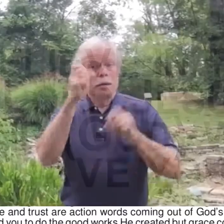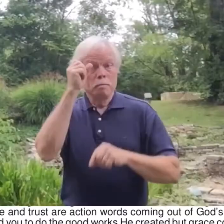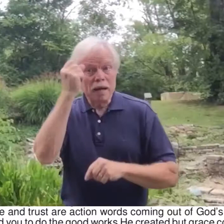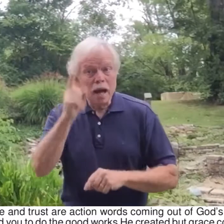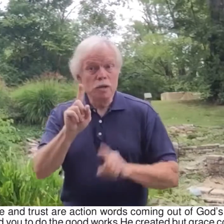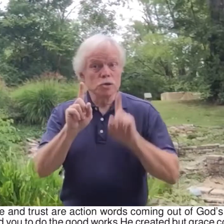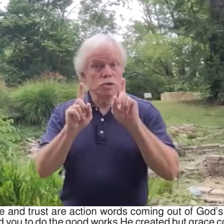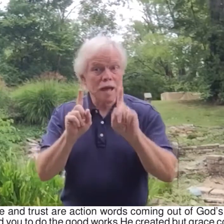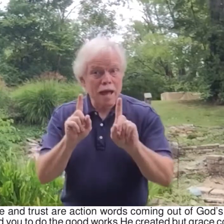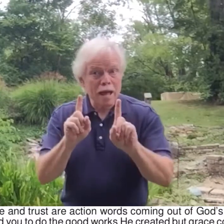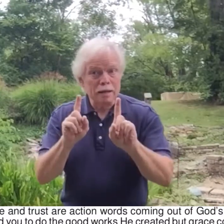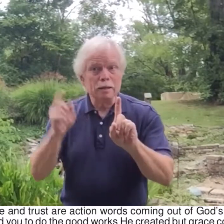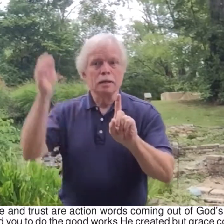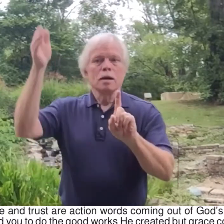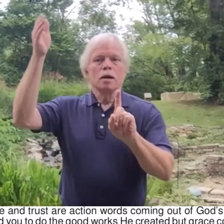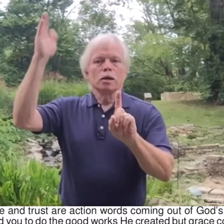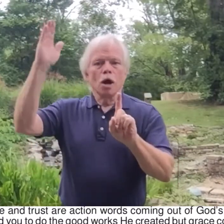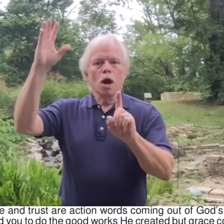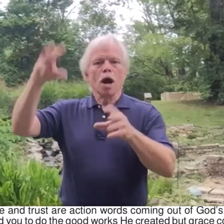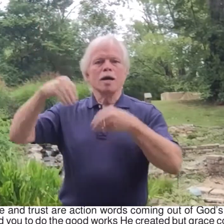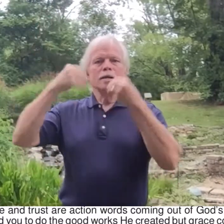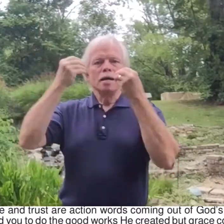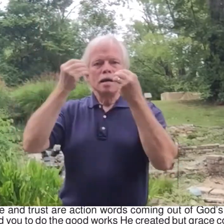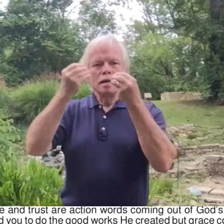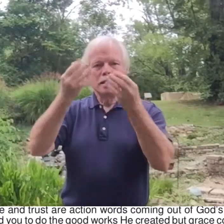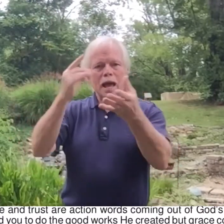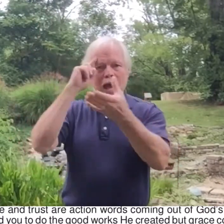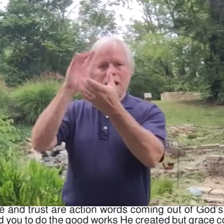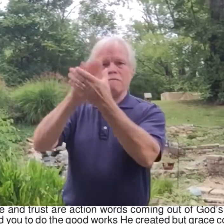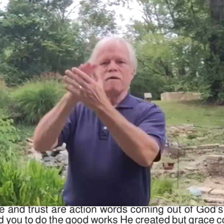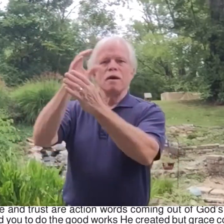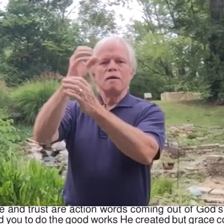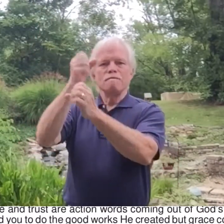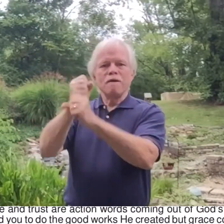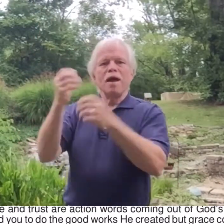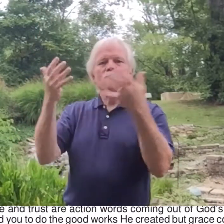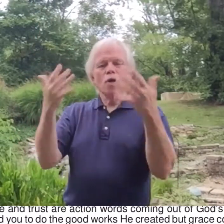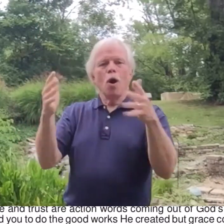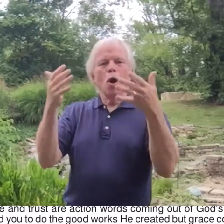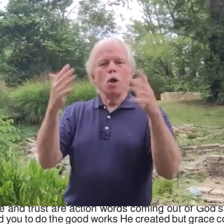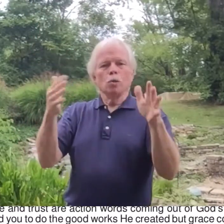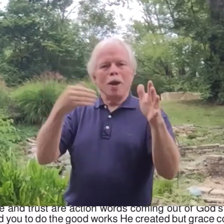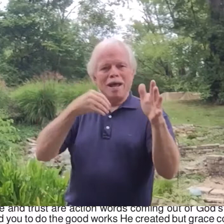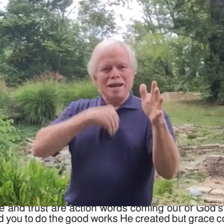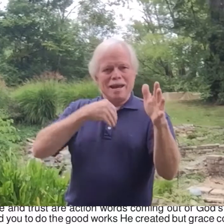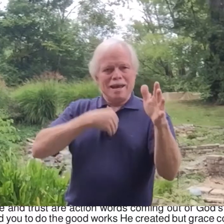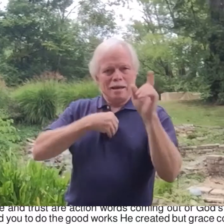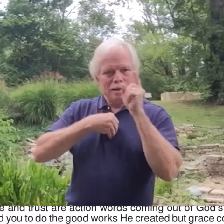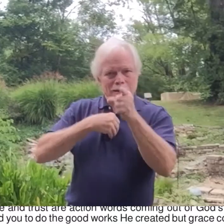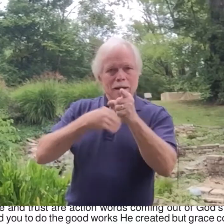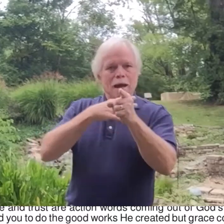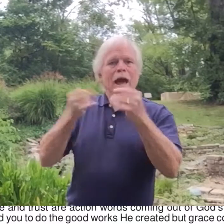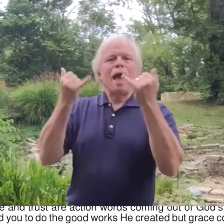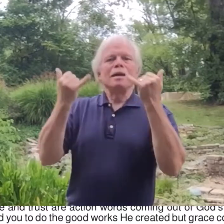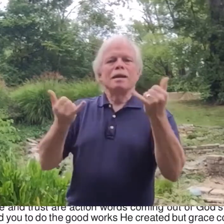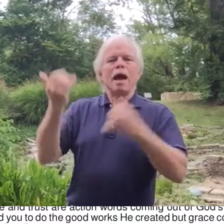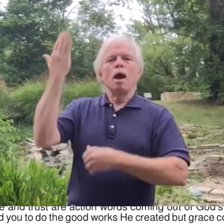But understand, God gave faith already, and now